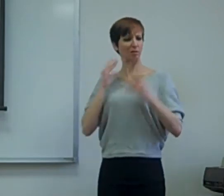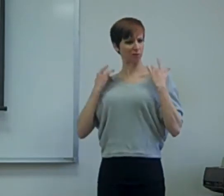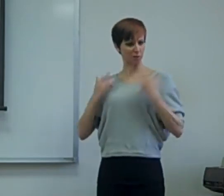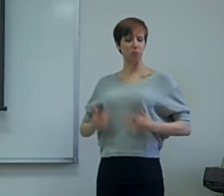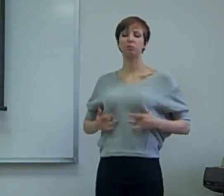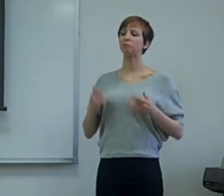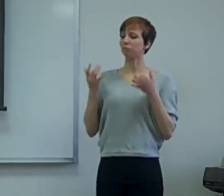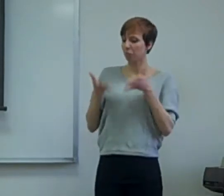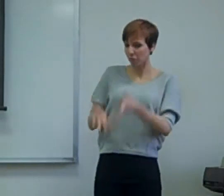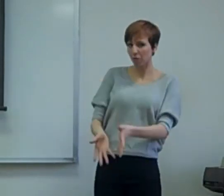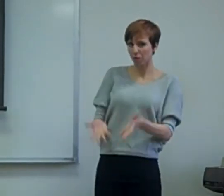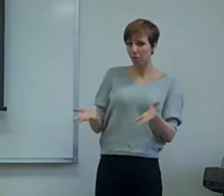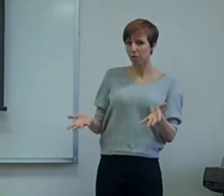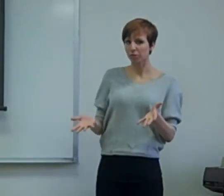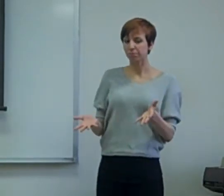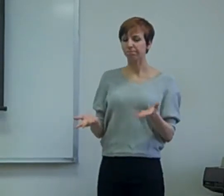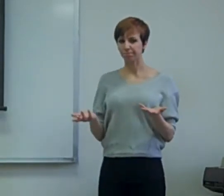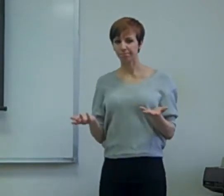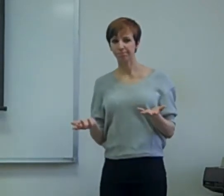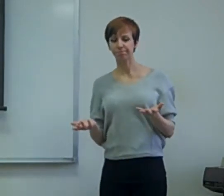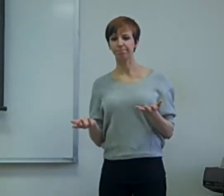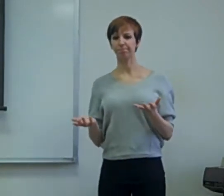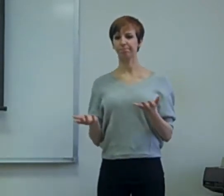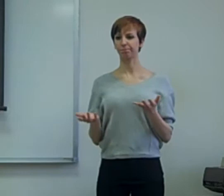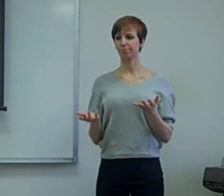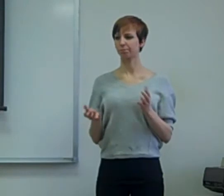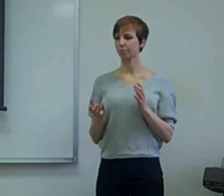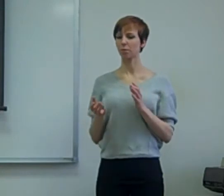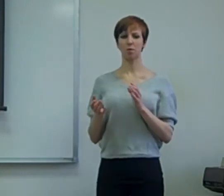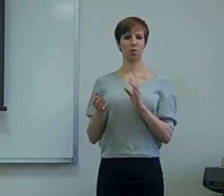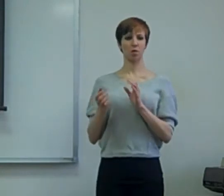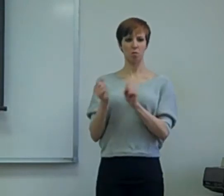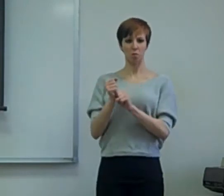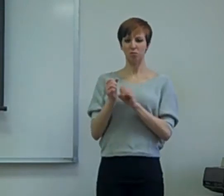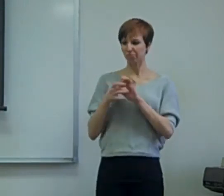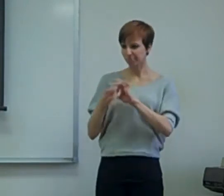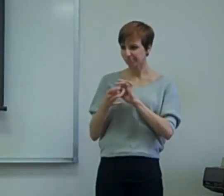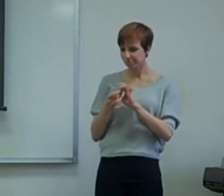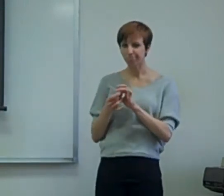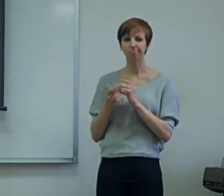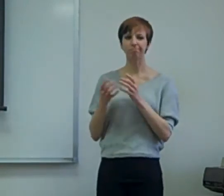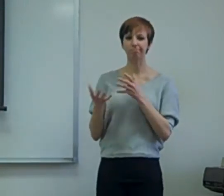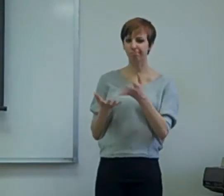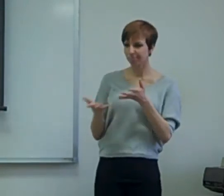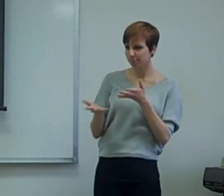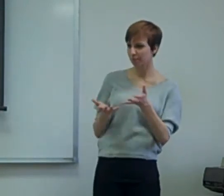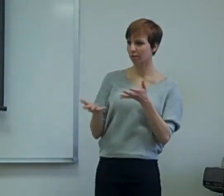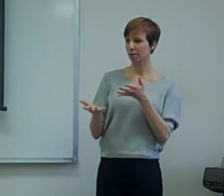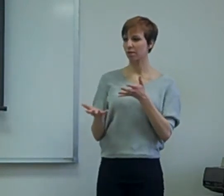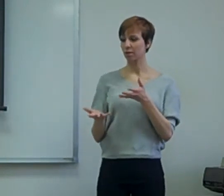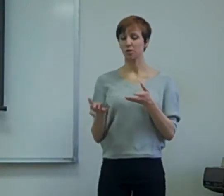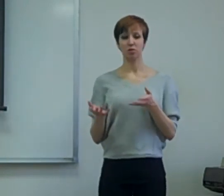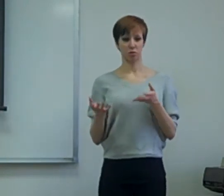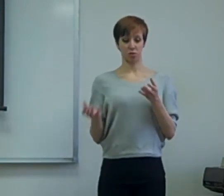loss. And so she created this grief theory that was picked